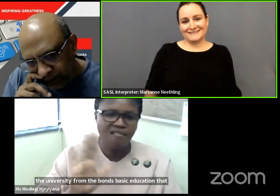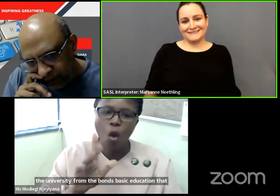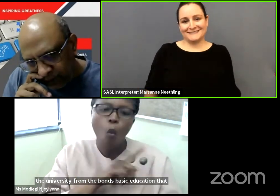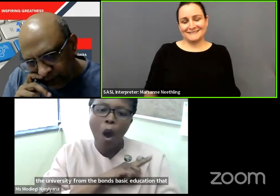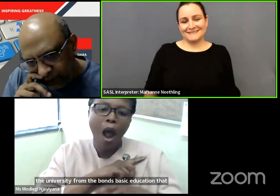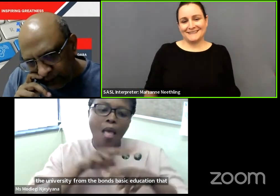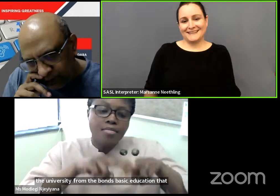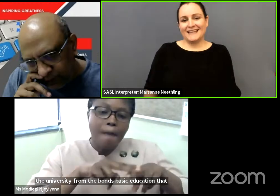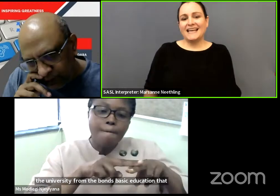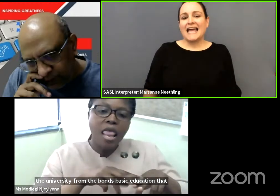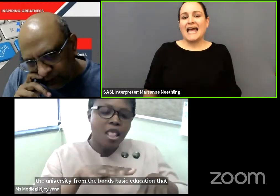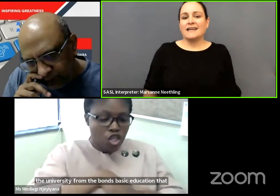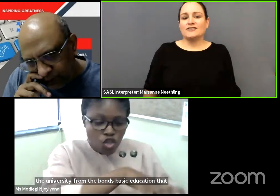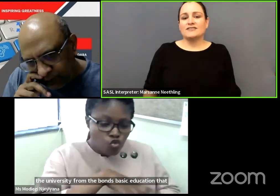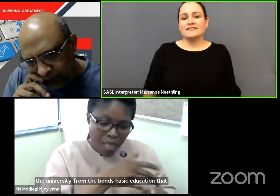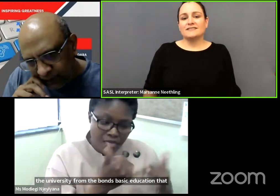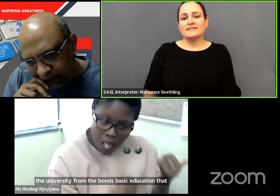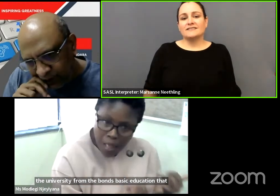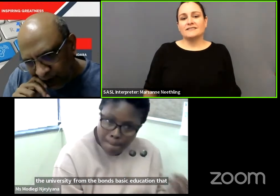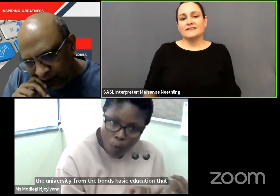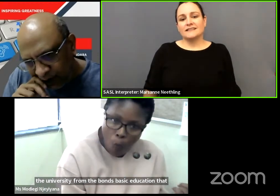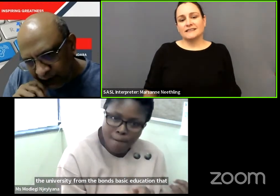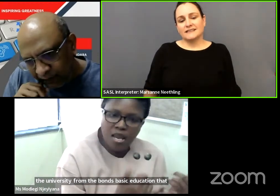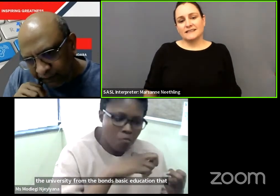adapted. And